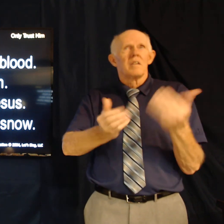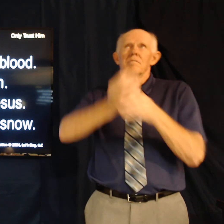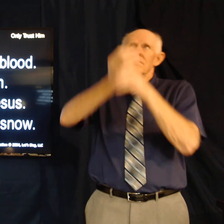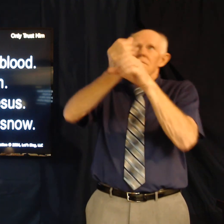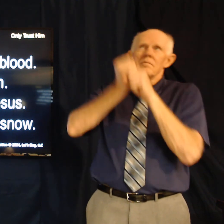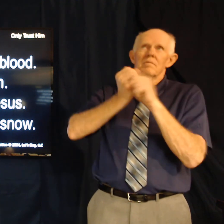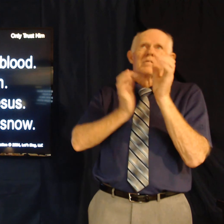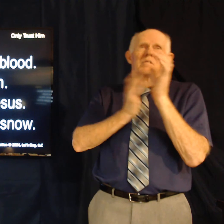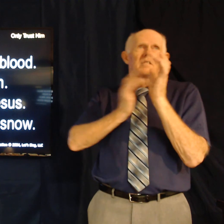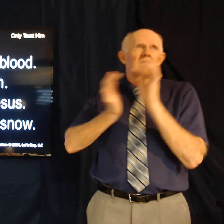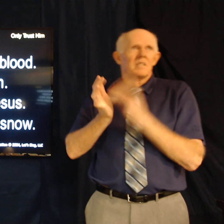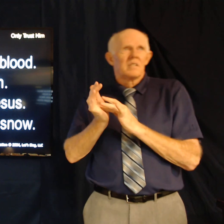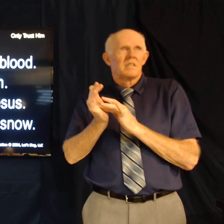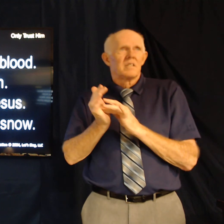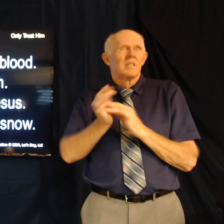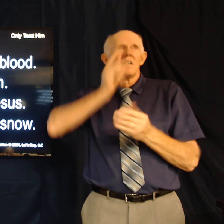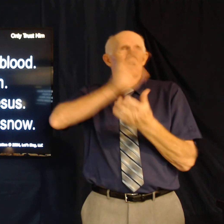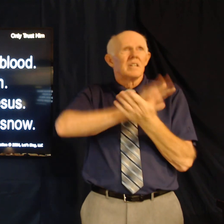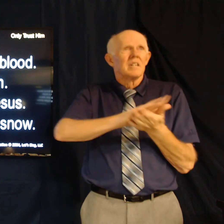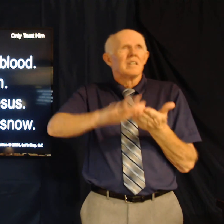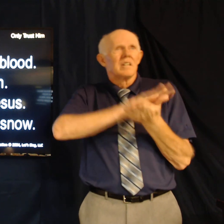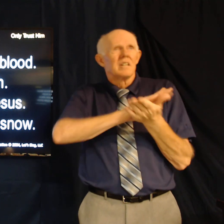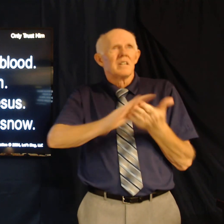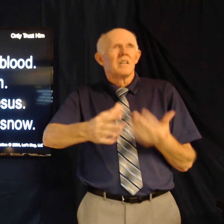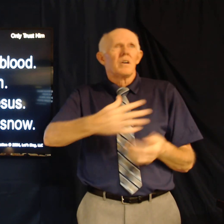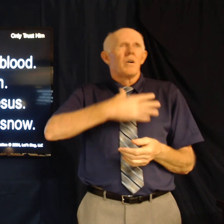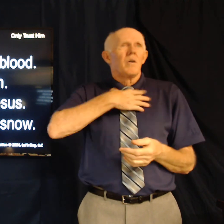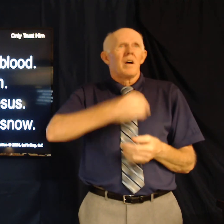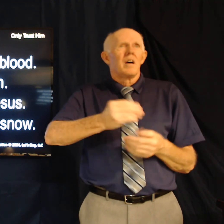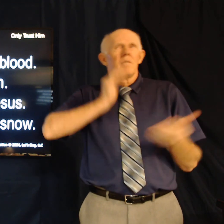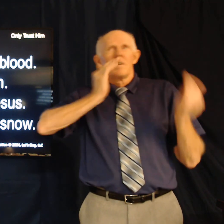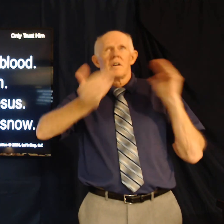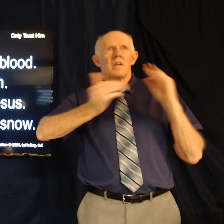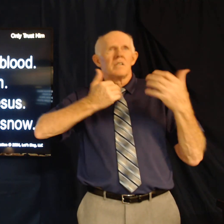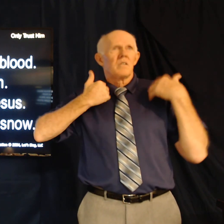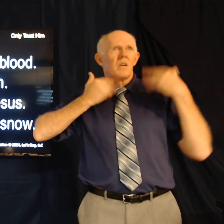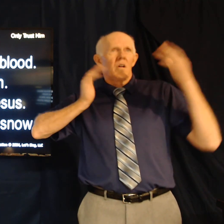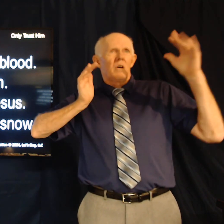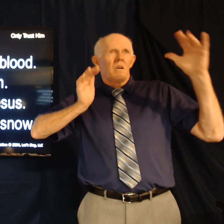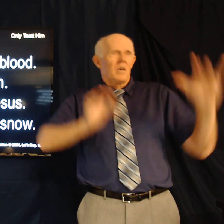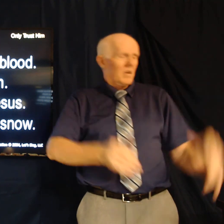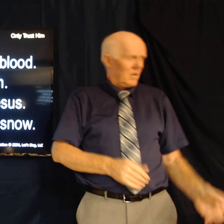now. Receive Jesus. He cleanses white compared as snow.